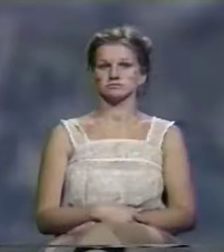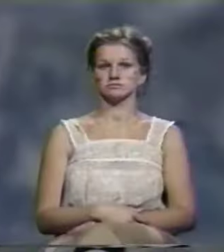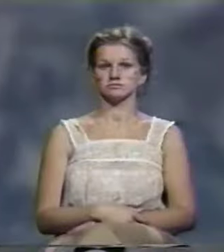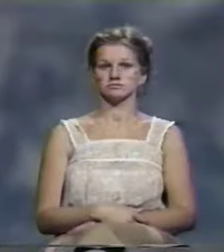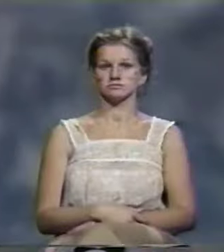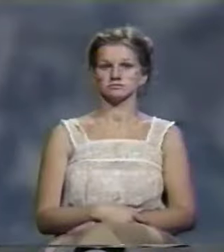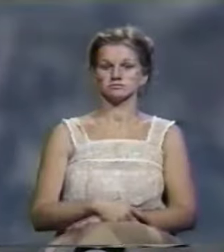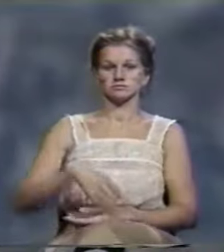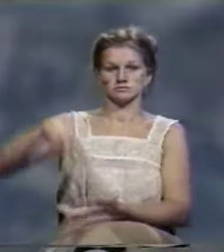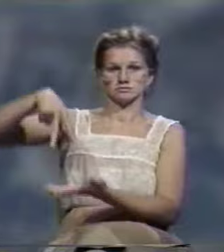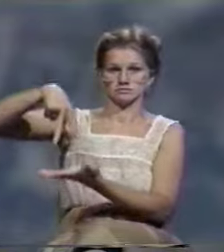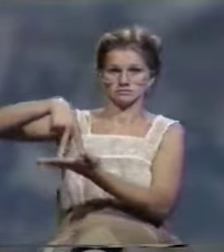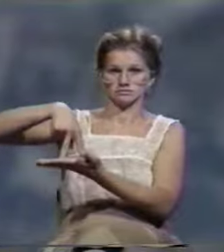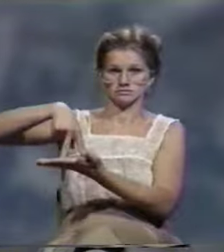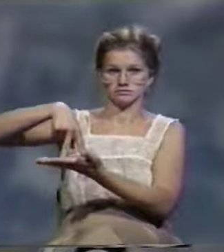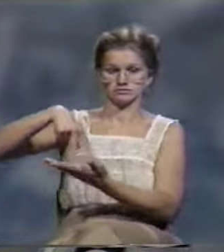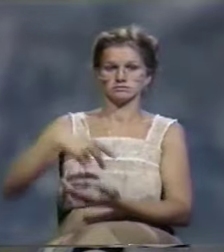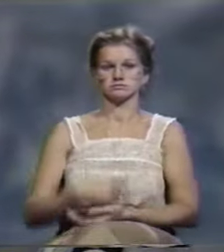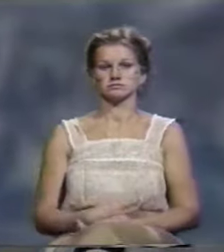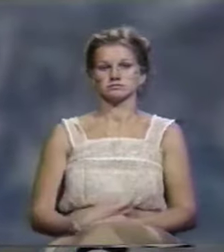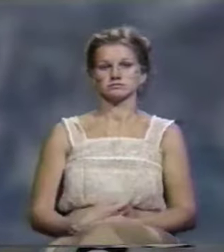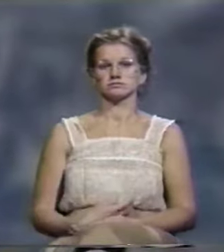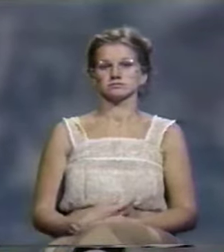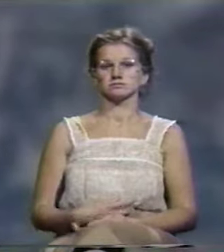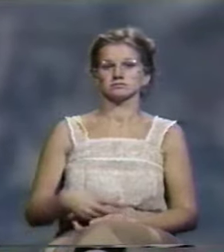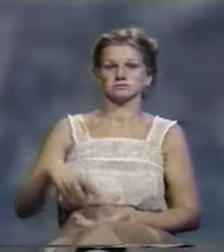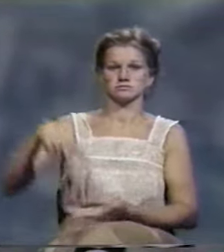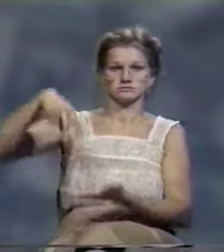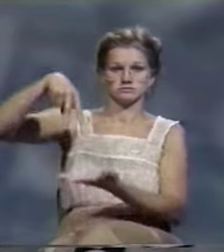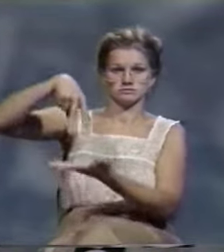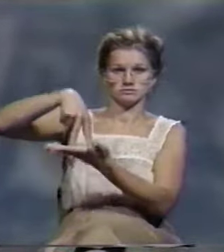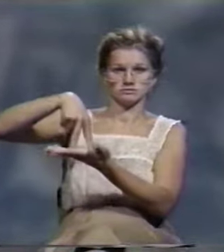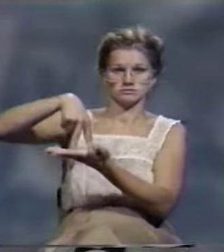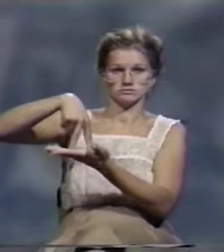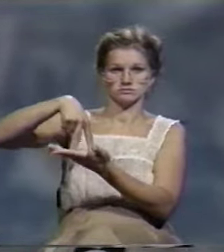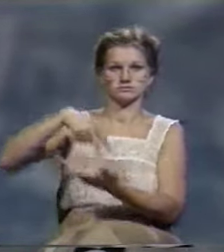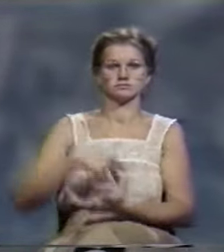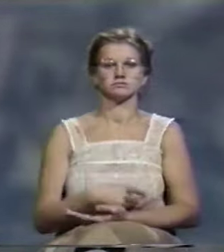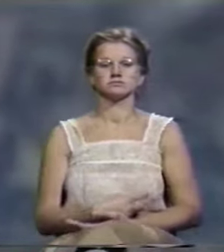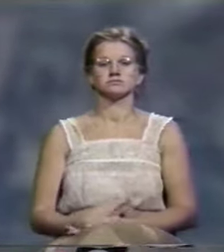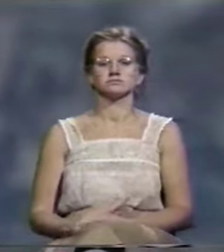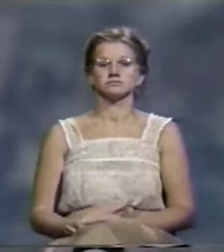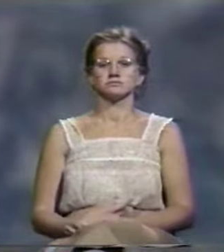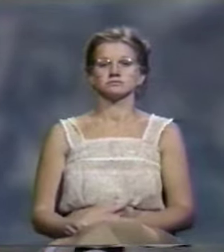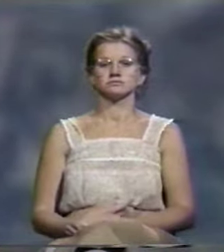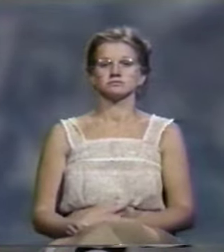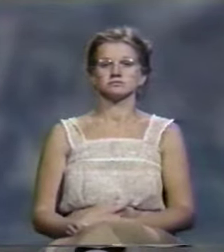To stand. To stand. To sit on some